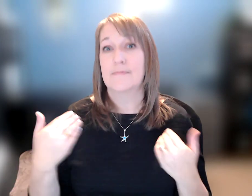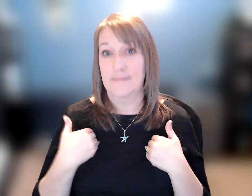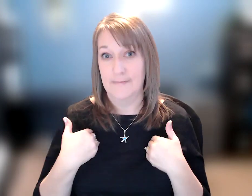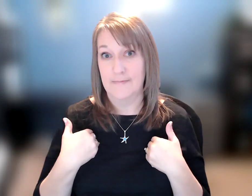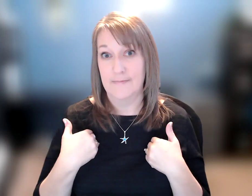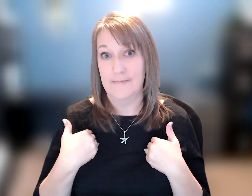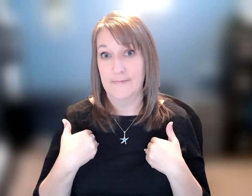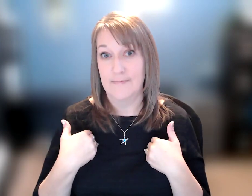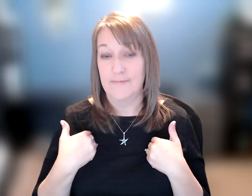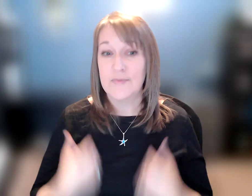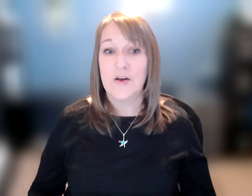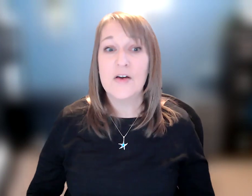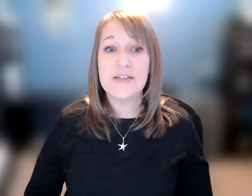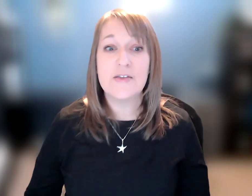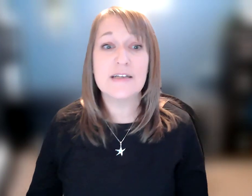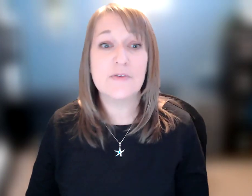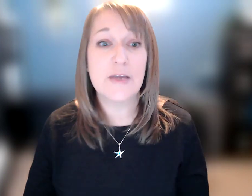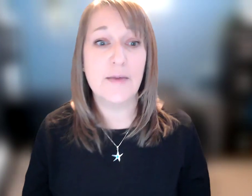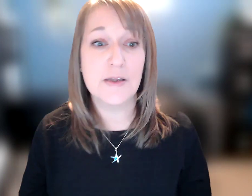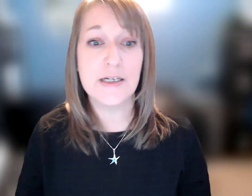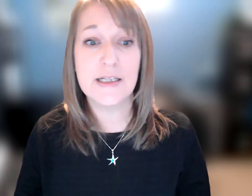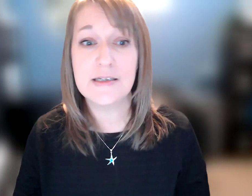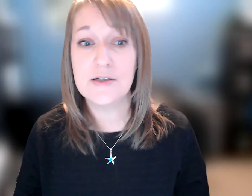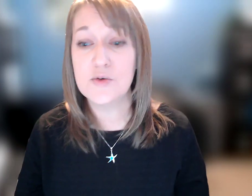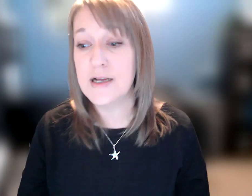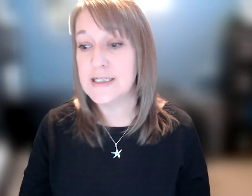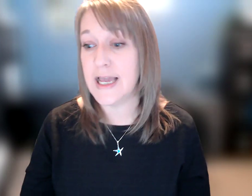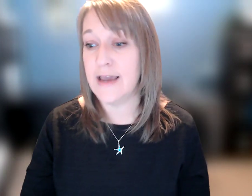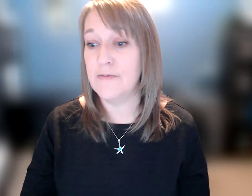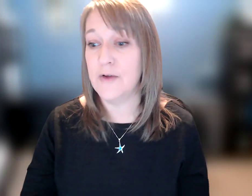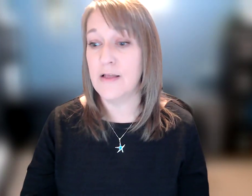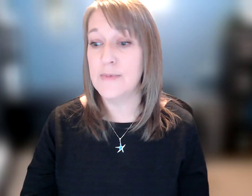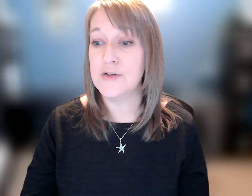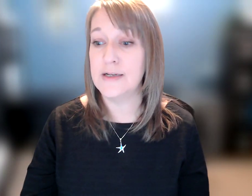All right, so that is vocabulary list 28 for elementary.